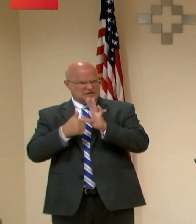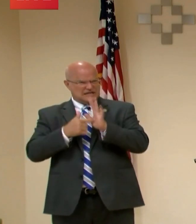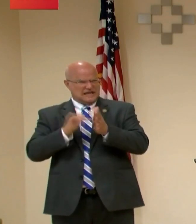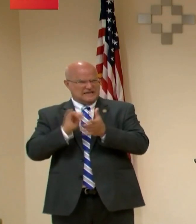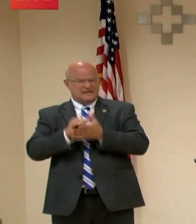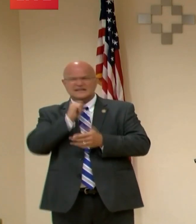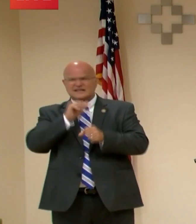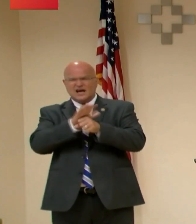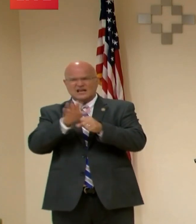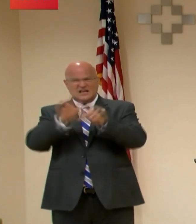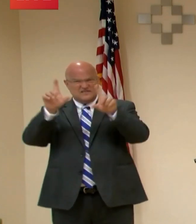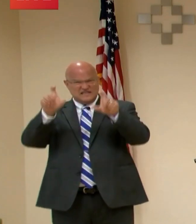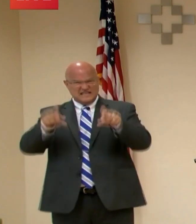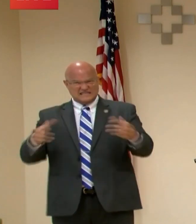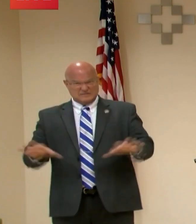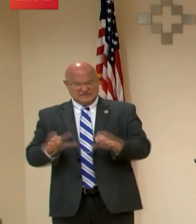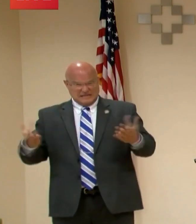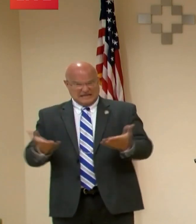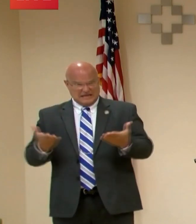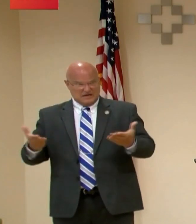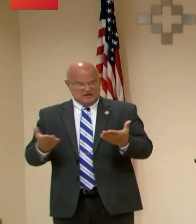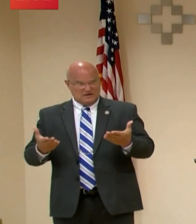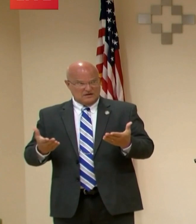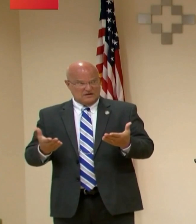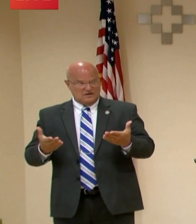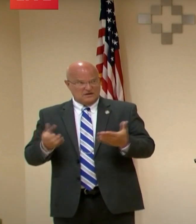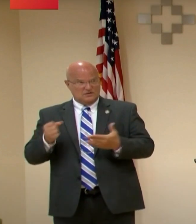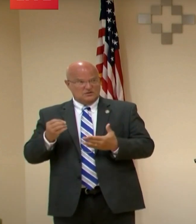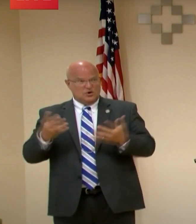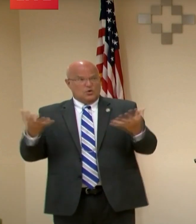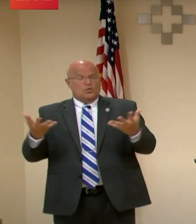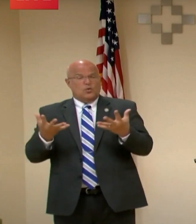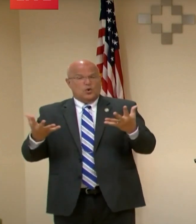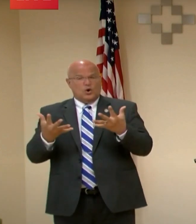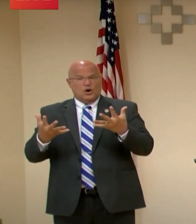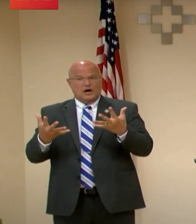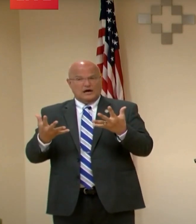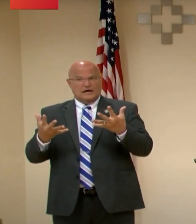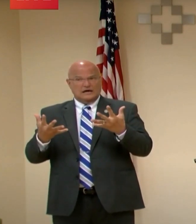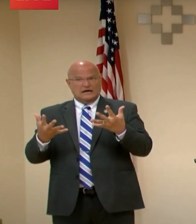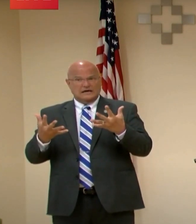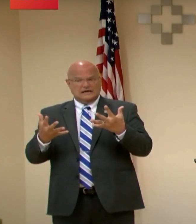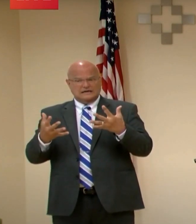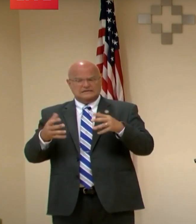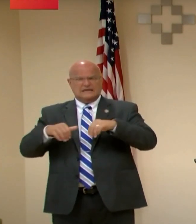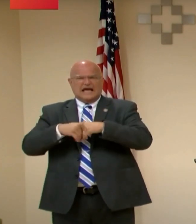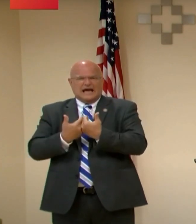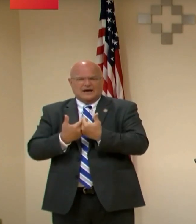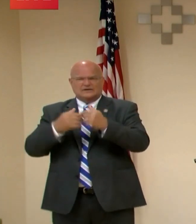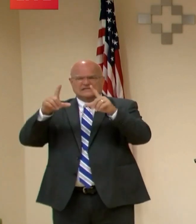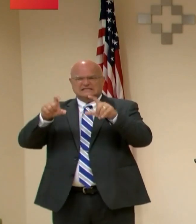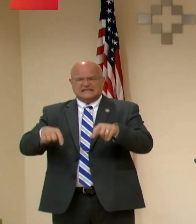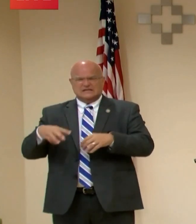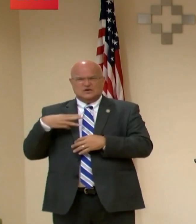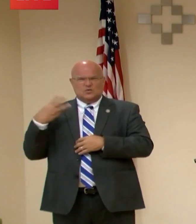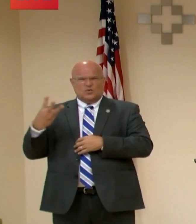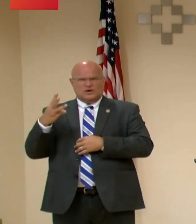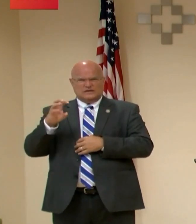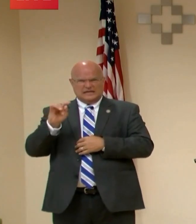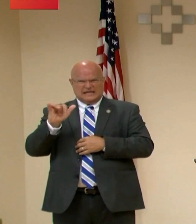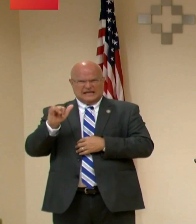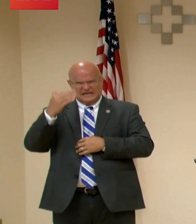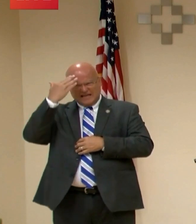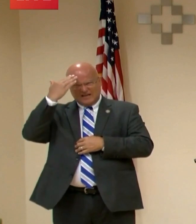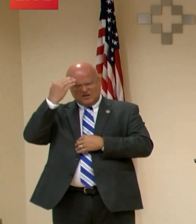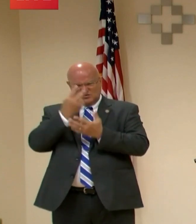indicate that there's not enough testing being done. So what is the state of testing in Washington County? I know that was an issue a few weeks